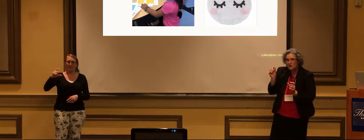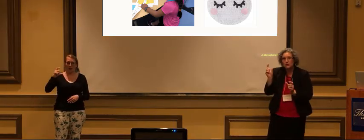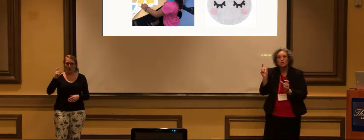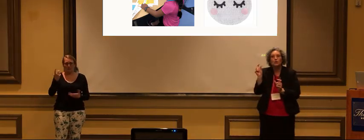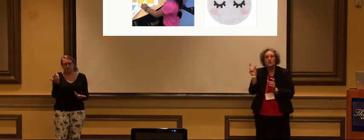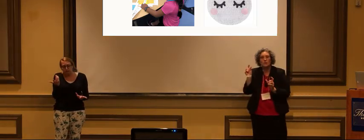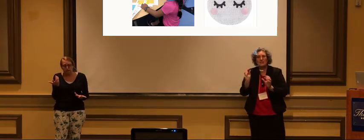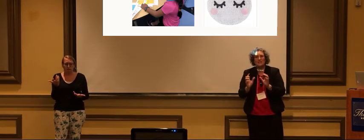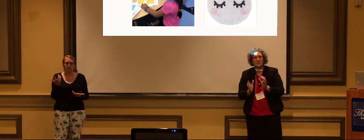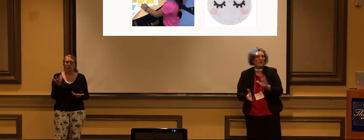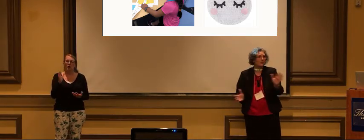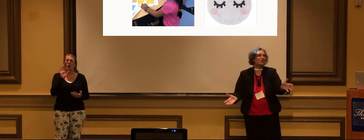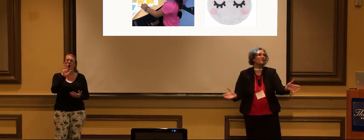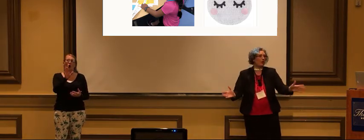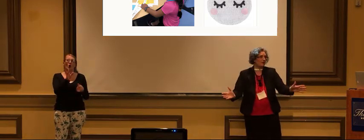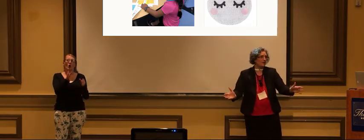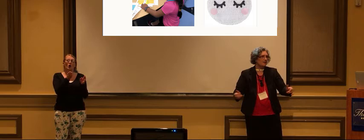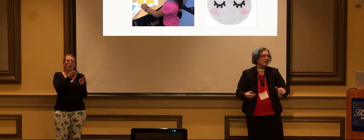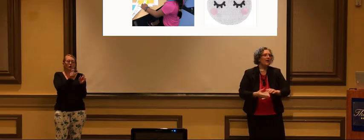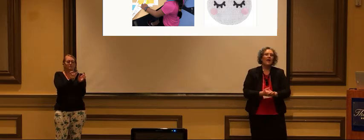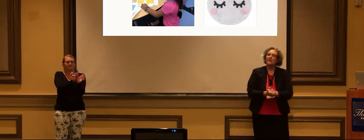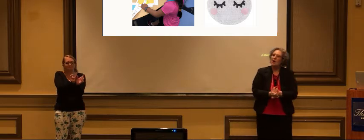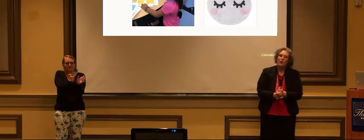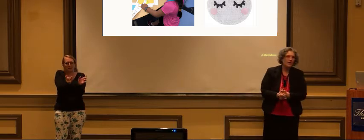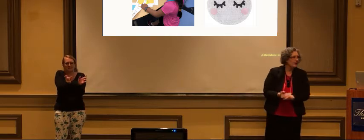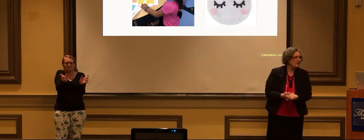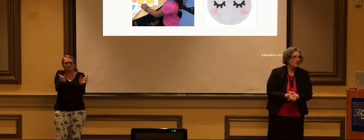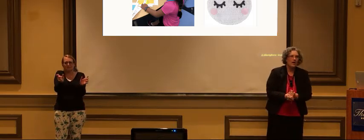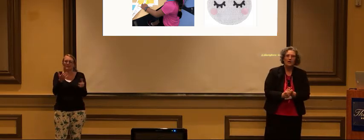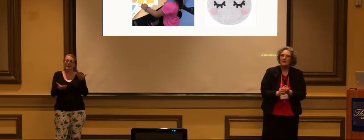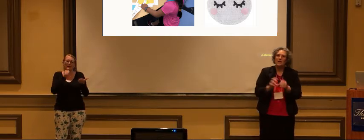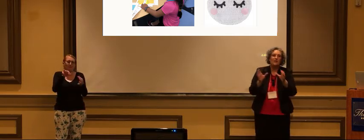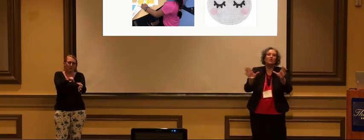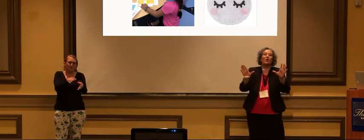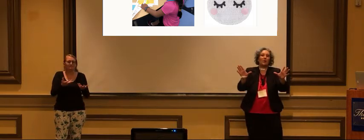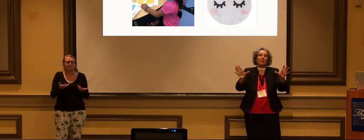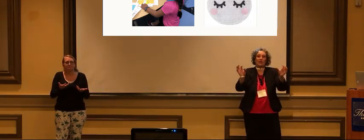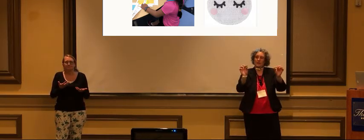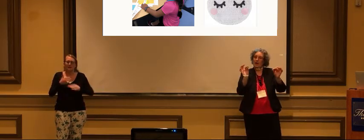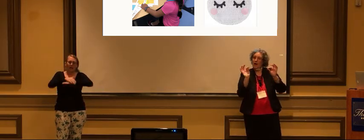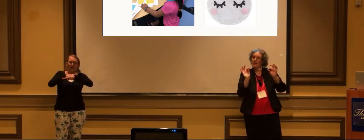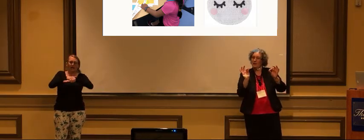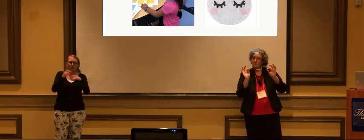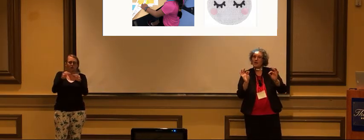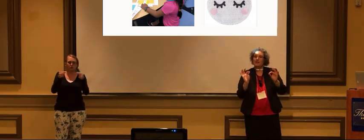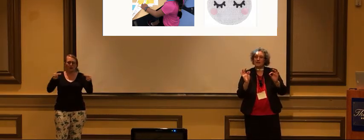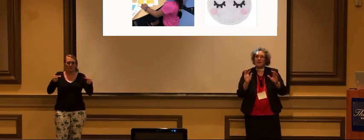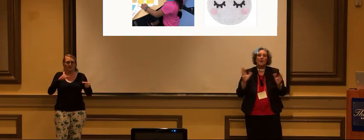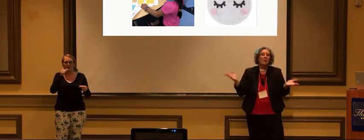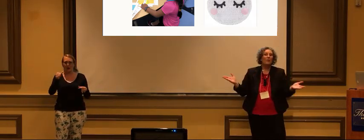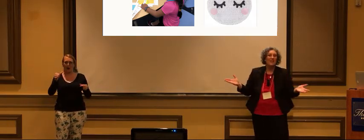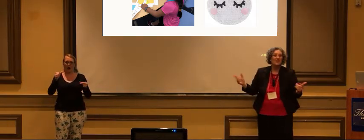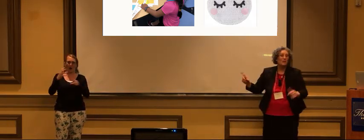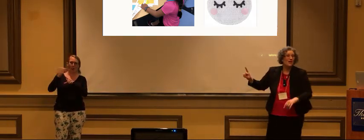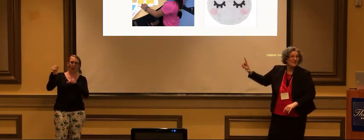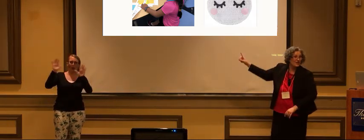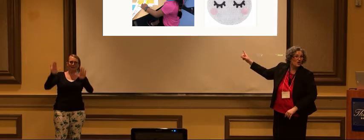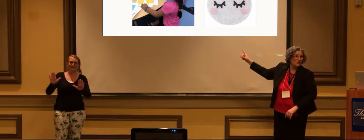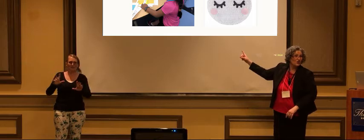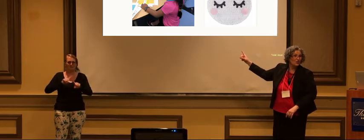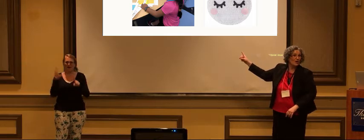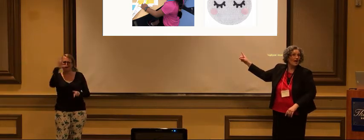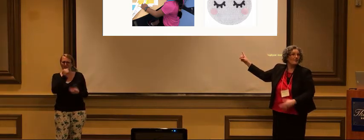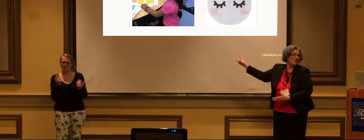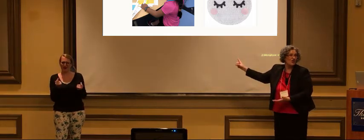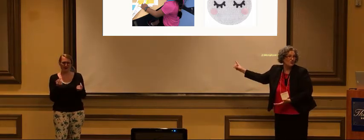she didn't do her spacings maybe just perfect, and no, the English grammar is not amazing, but guess what, this is